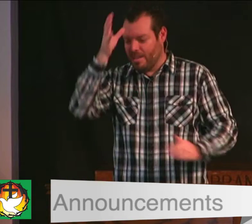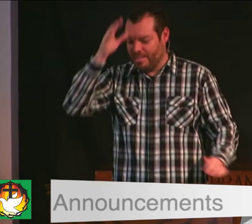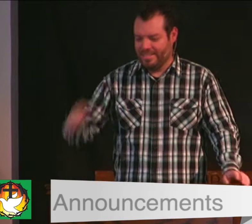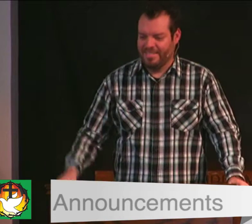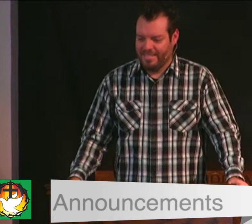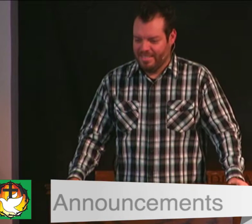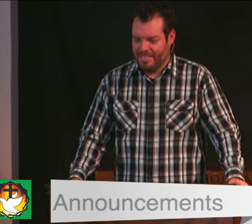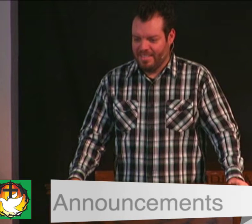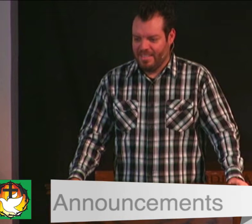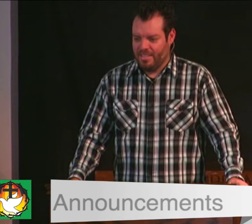parent.